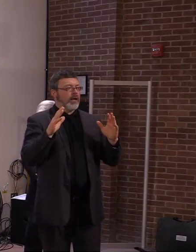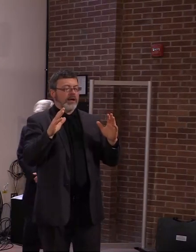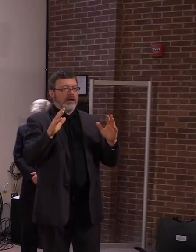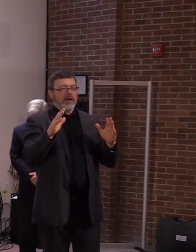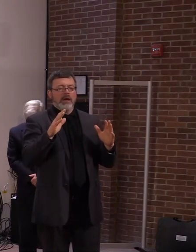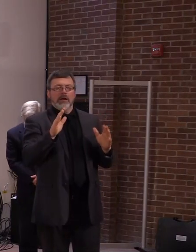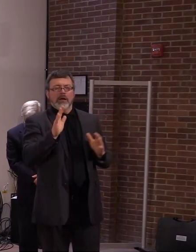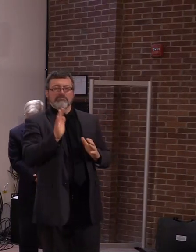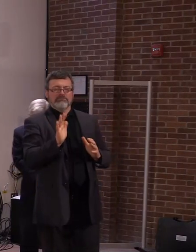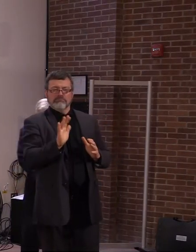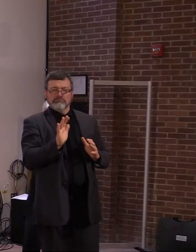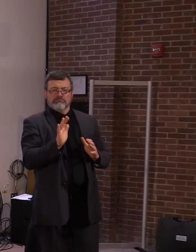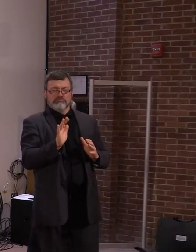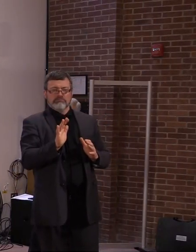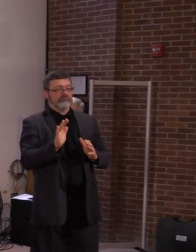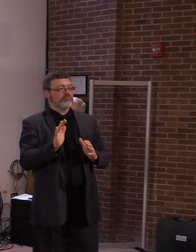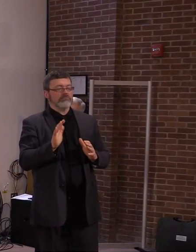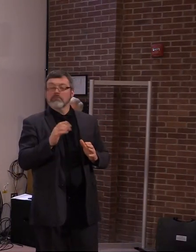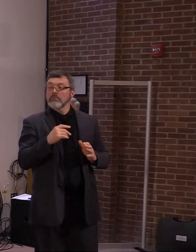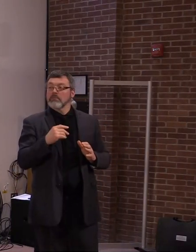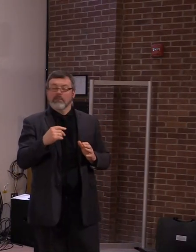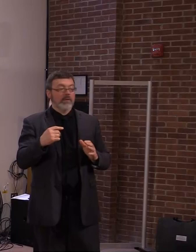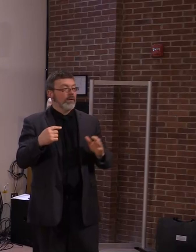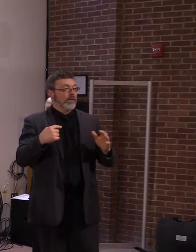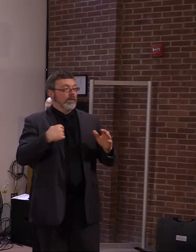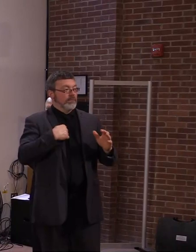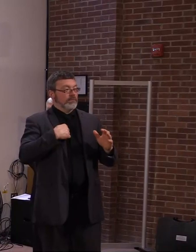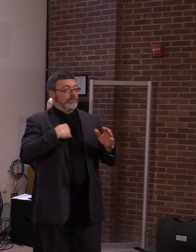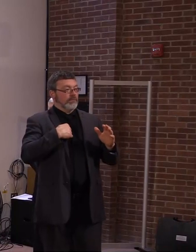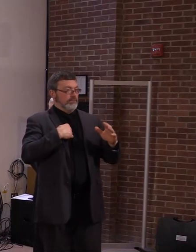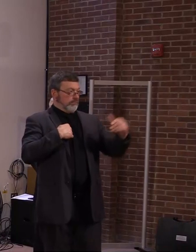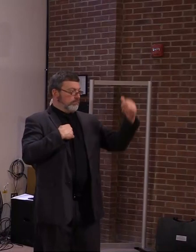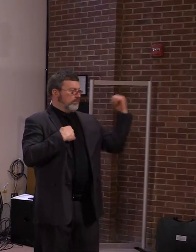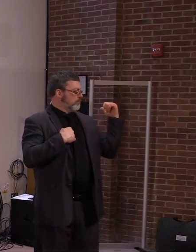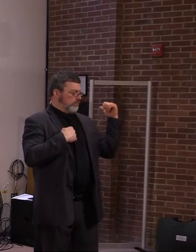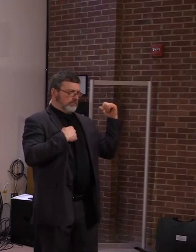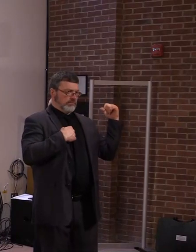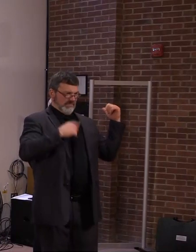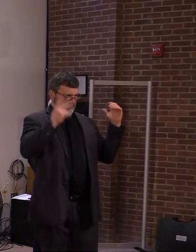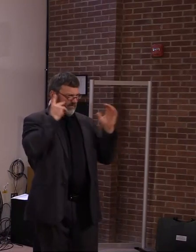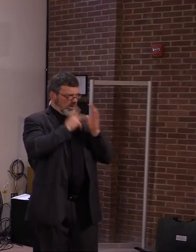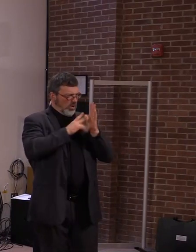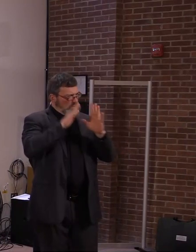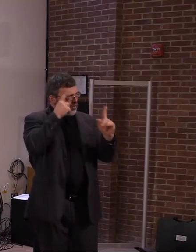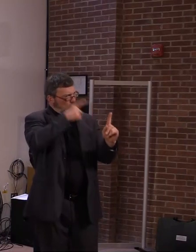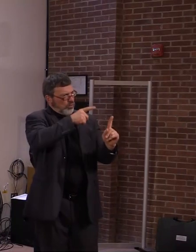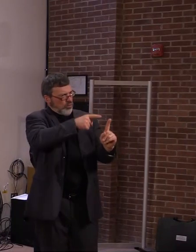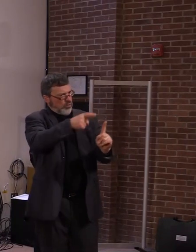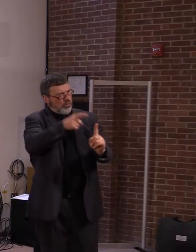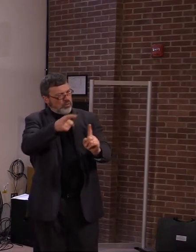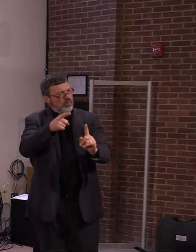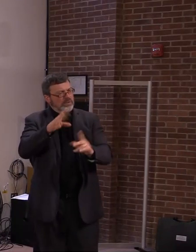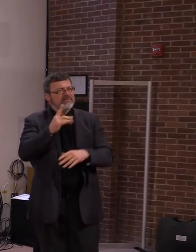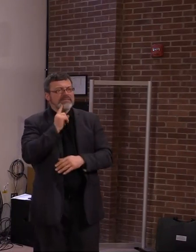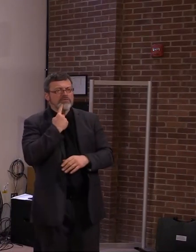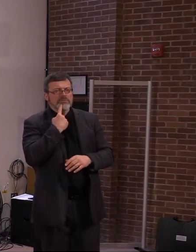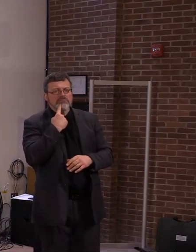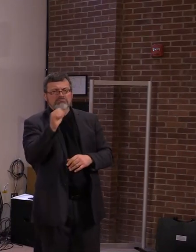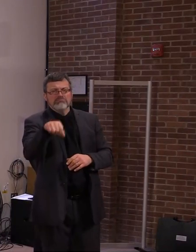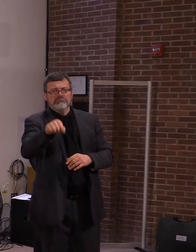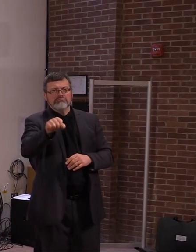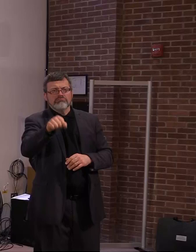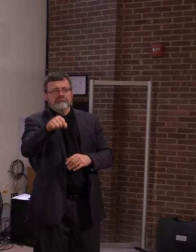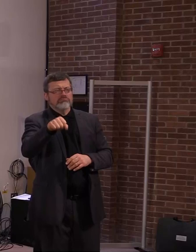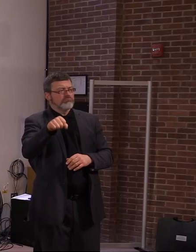of initiatives that we've actually been doing for several weeks and will continue to be doing through the rest of the month of